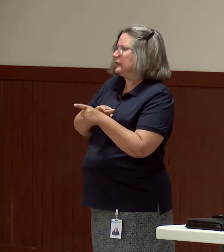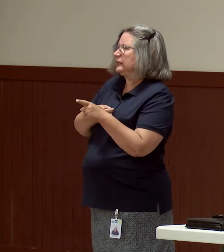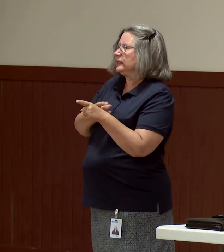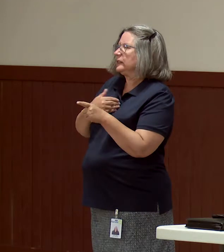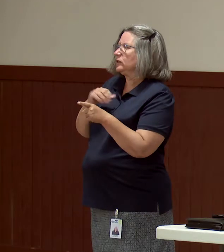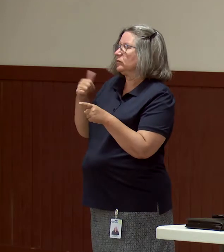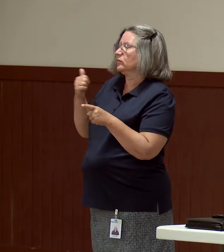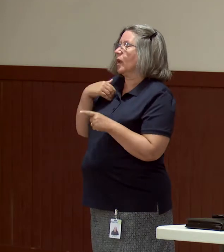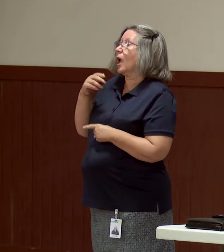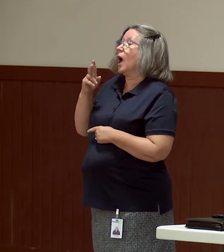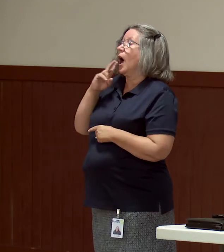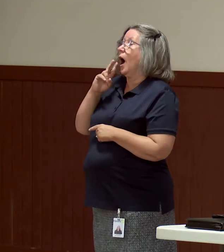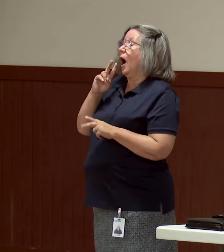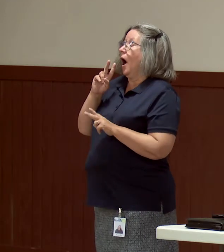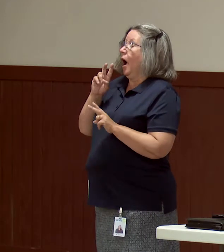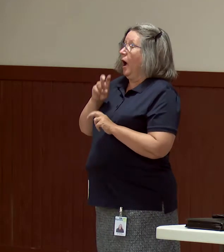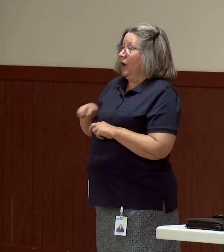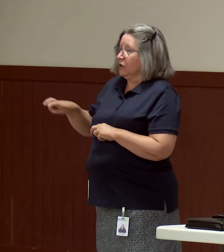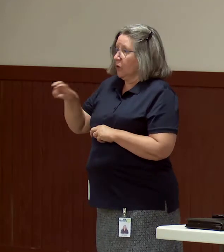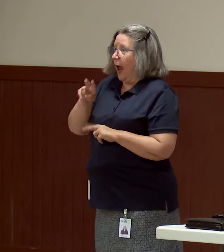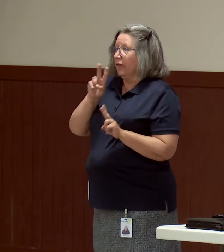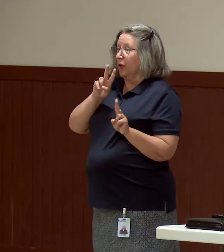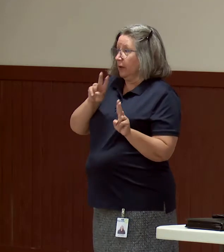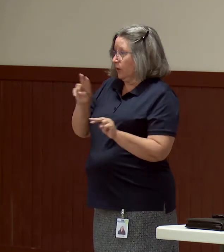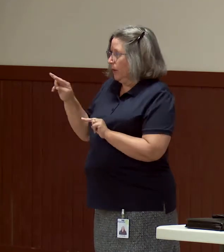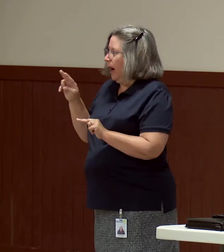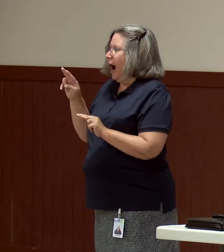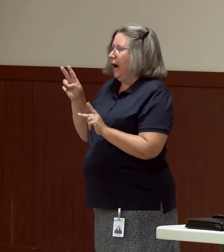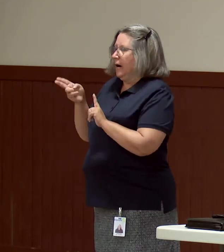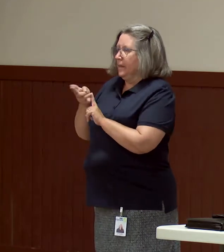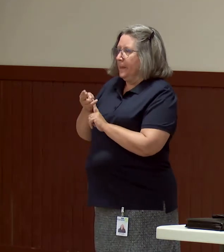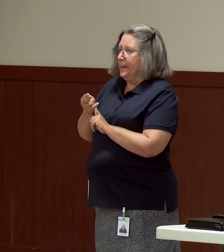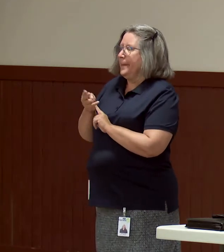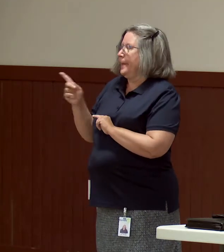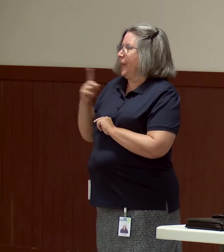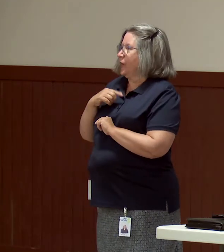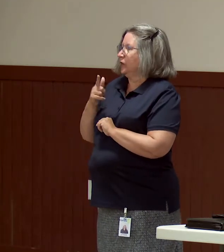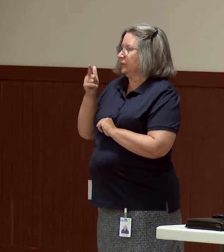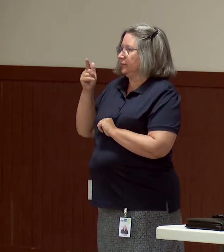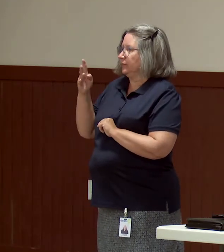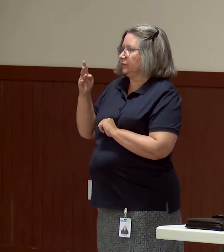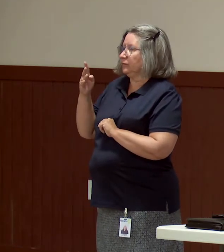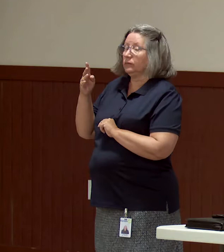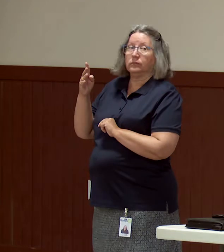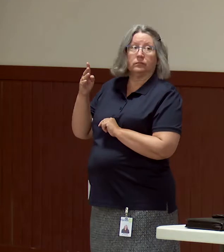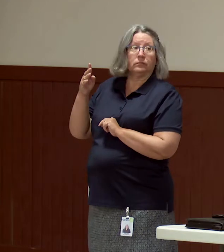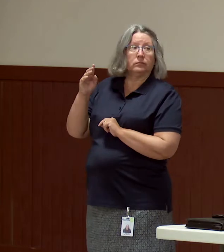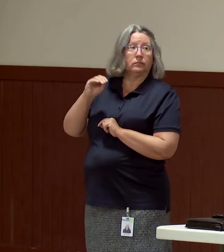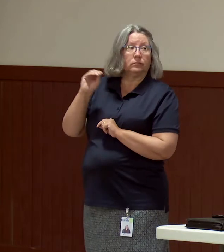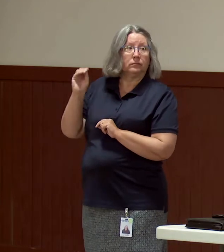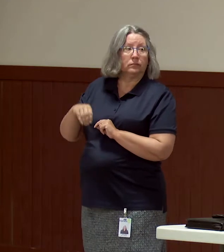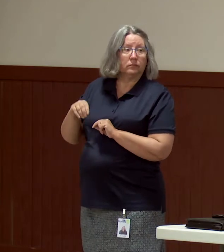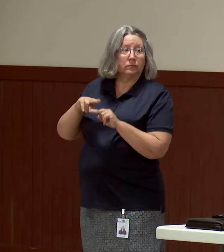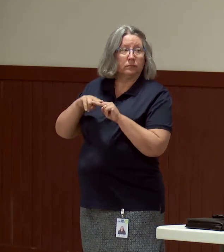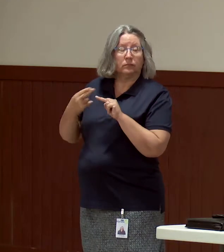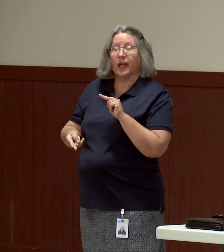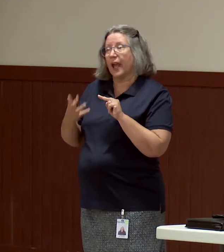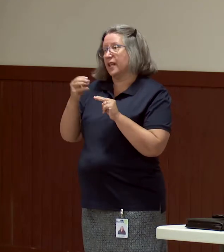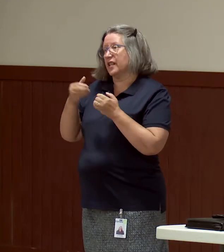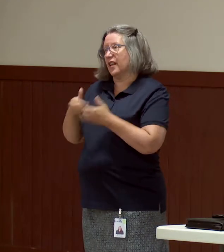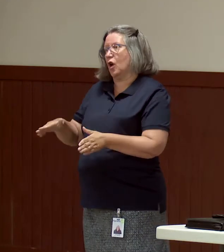And for travel, tourism, and industry, it was a 24% decrease in revenue and about a 17% job